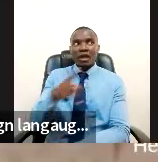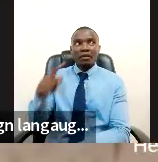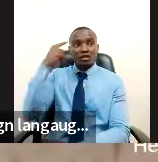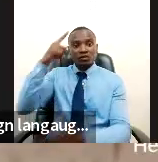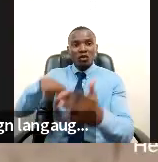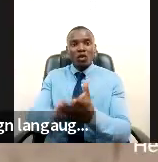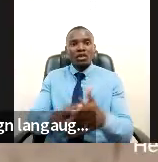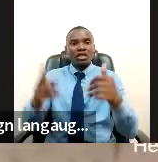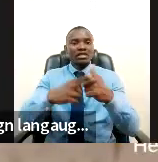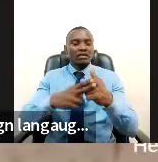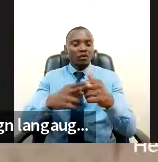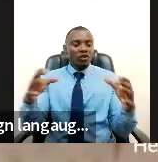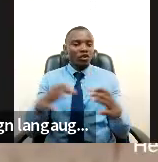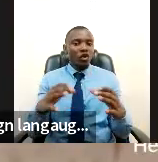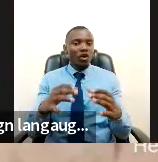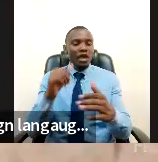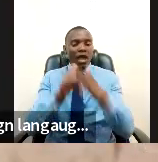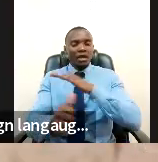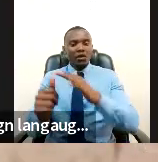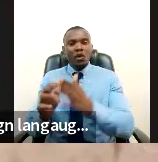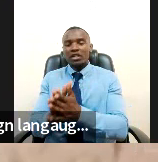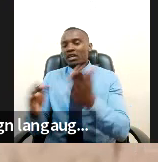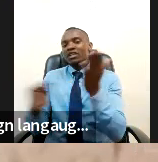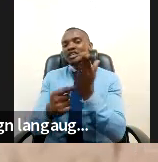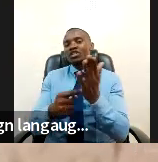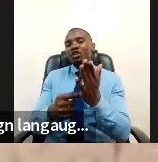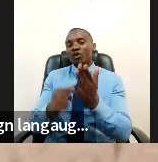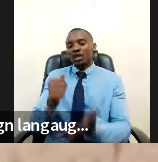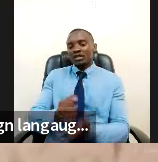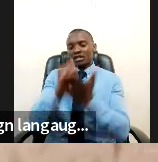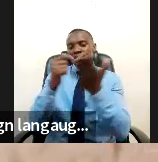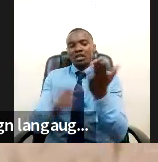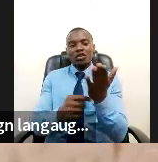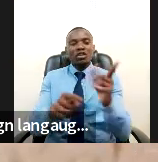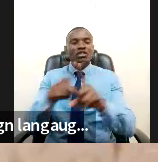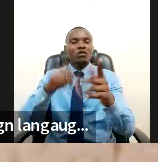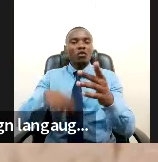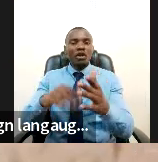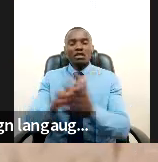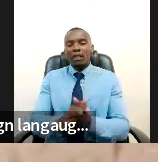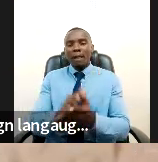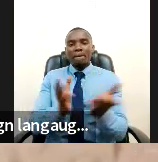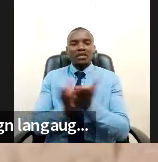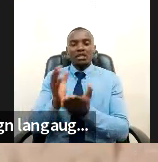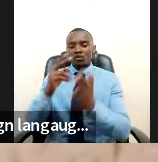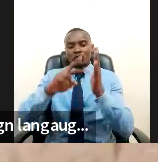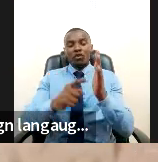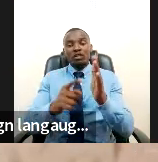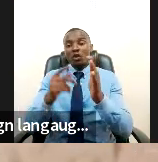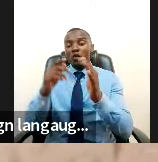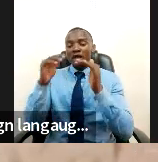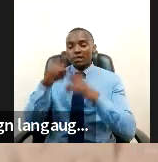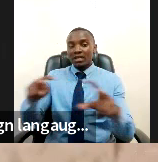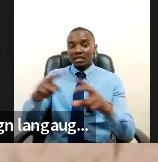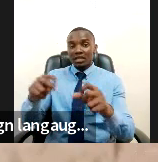our 7th cohort under the Digital Assistive Technology and Entrepreneurship project. We are looking for solutions that